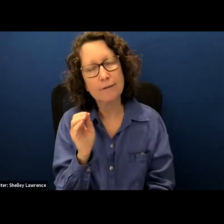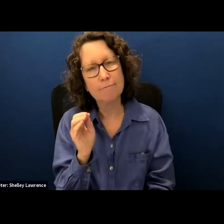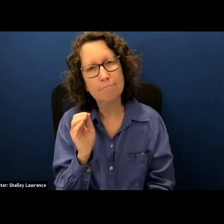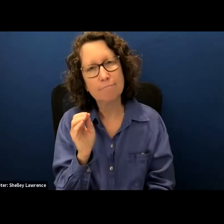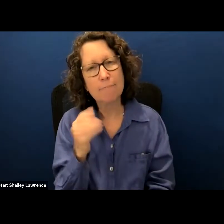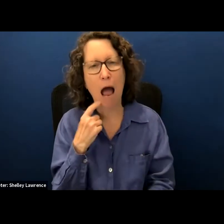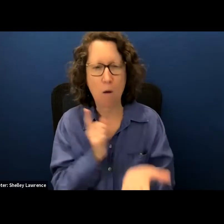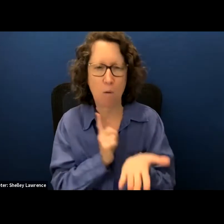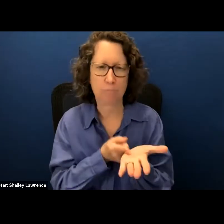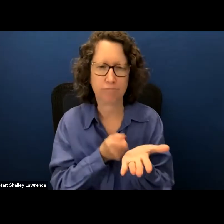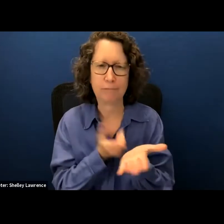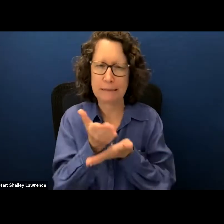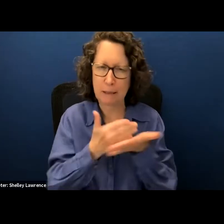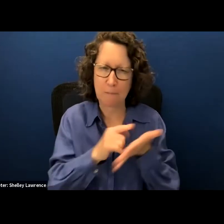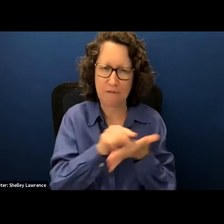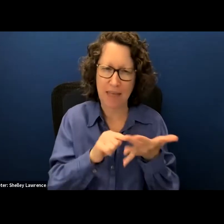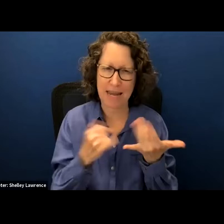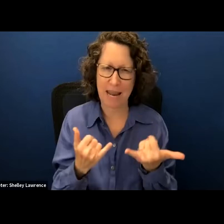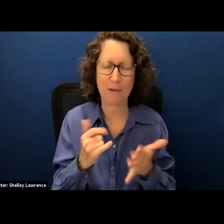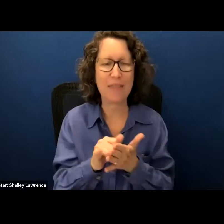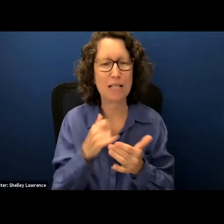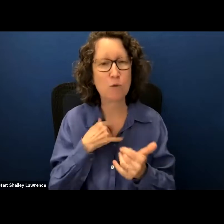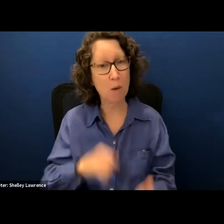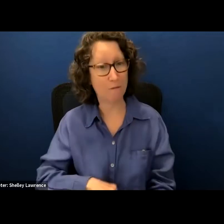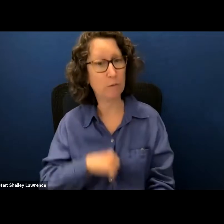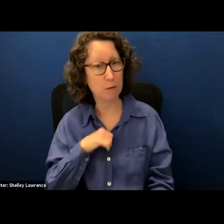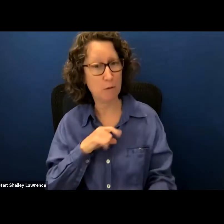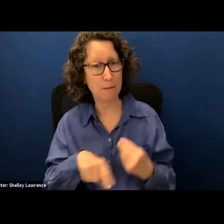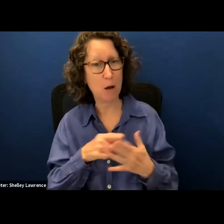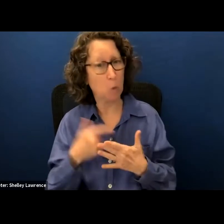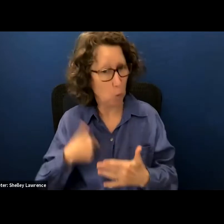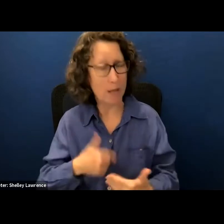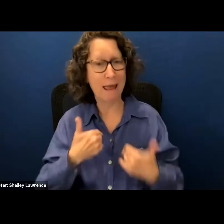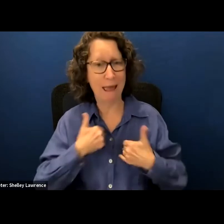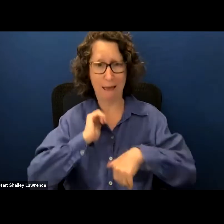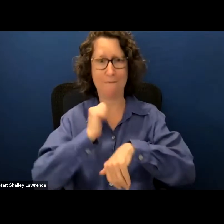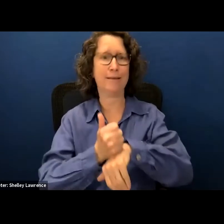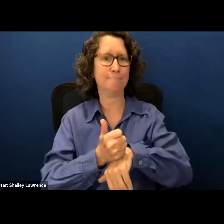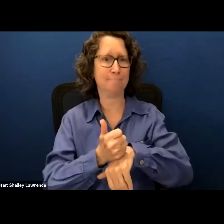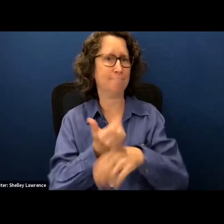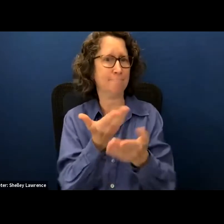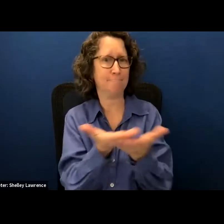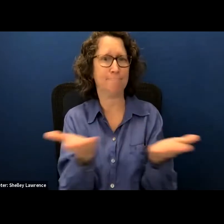I'll go over some of that now. And that's what we have to be proud of, is that we have put these